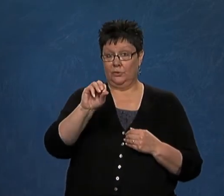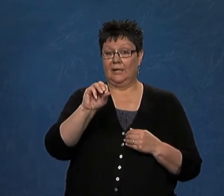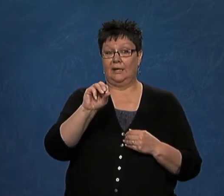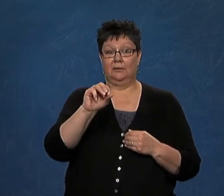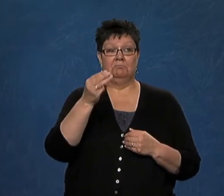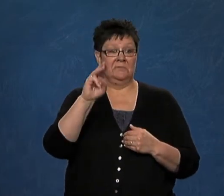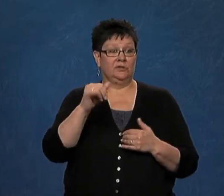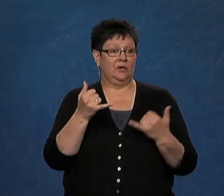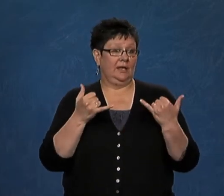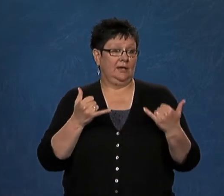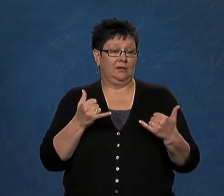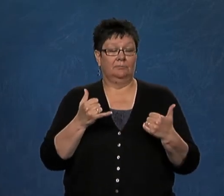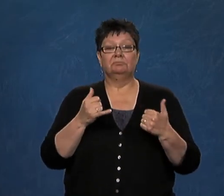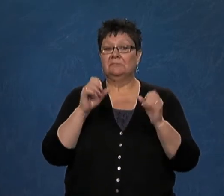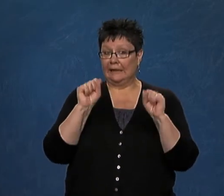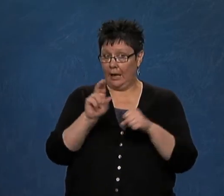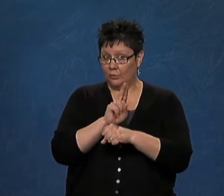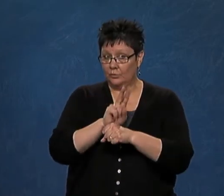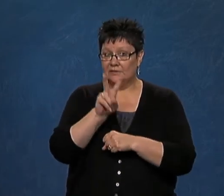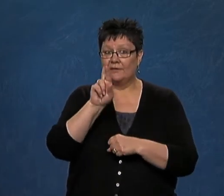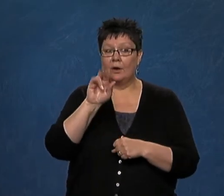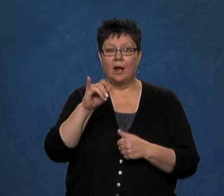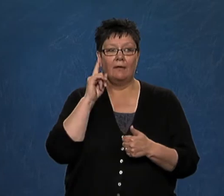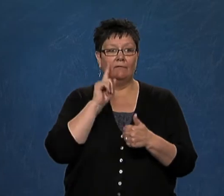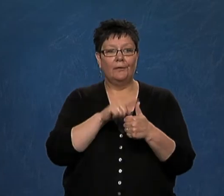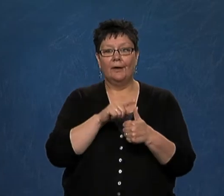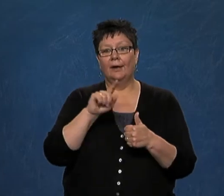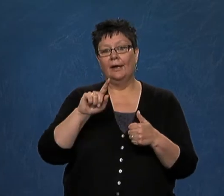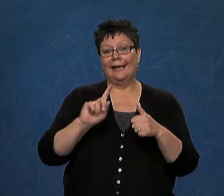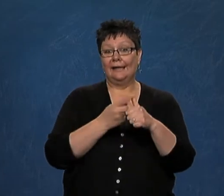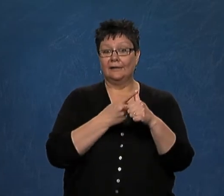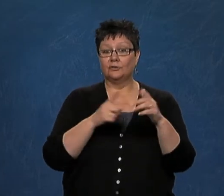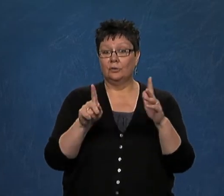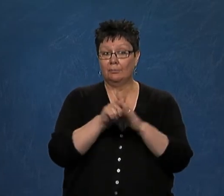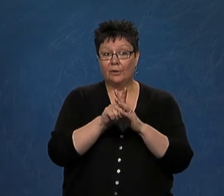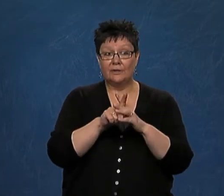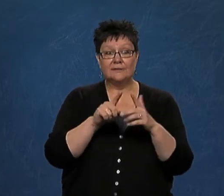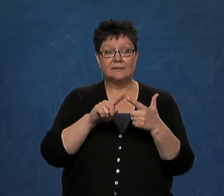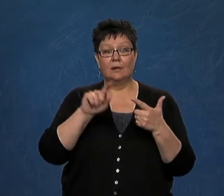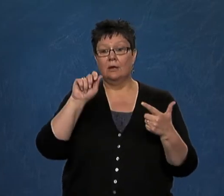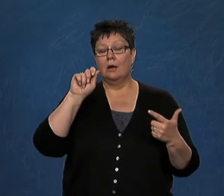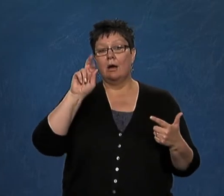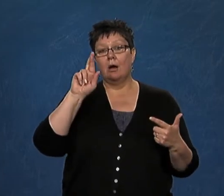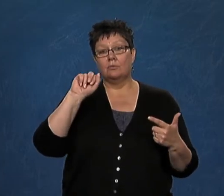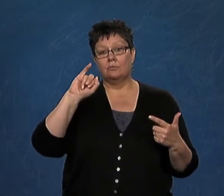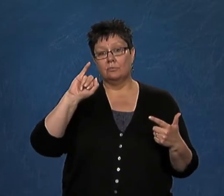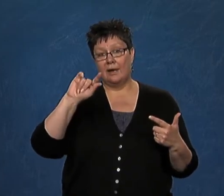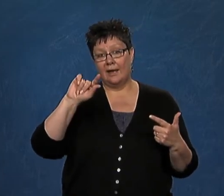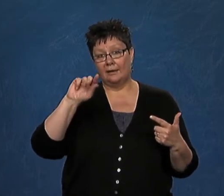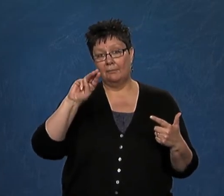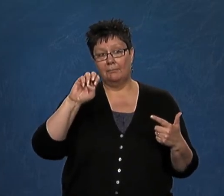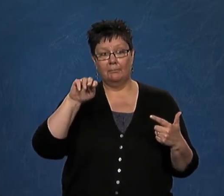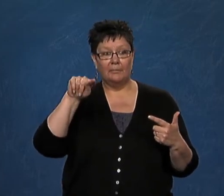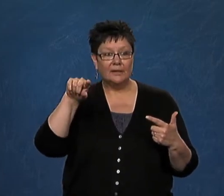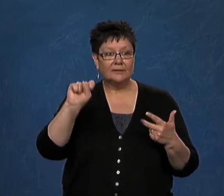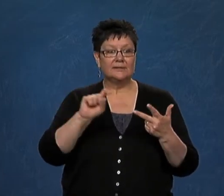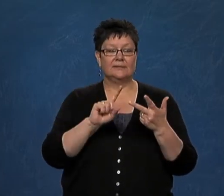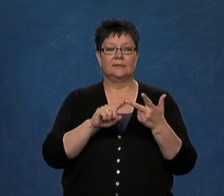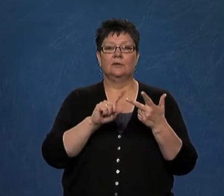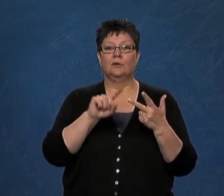for, it's something that needs to be considered. Now, in Missouri, they use the VRI for the initial